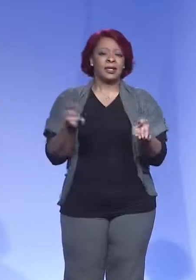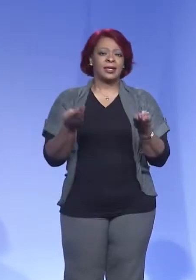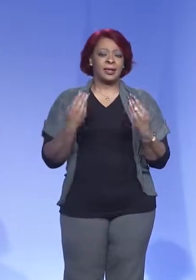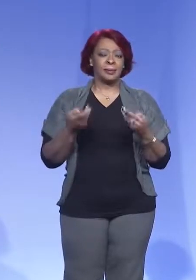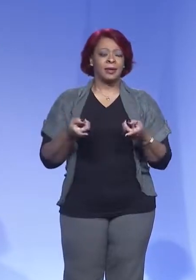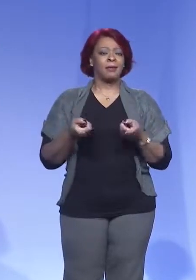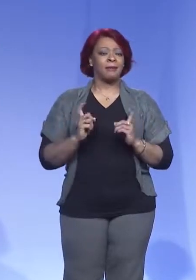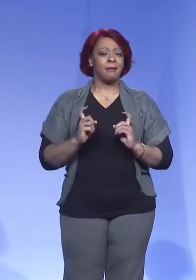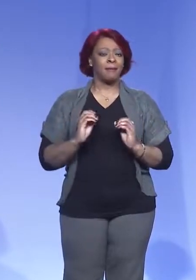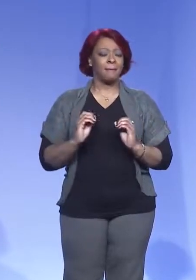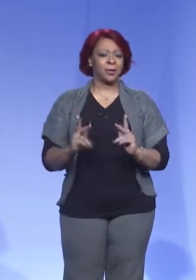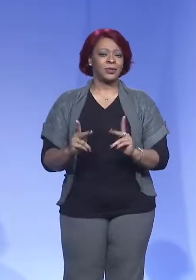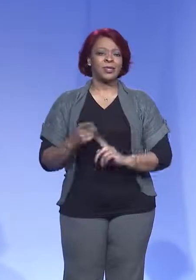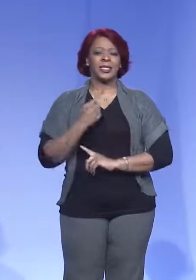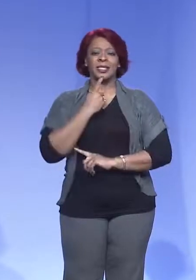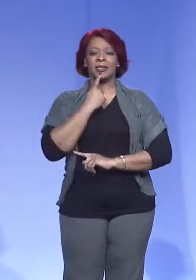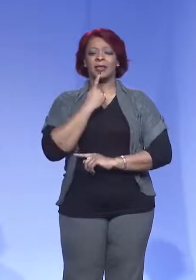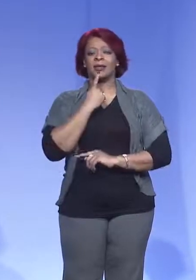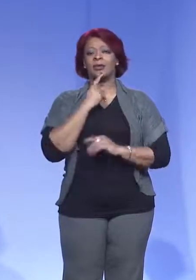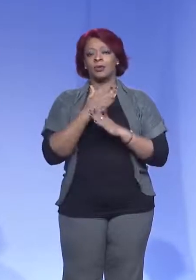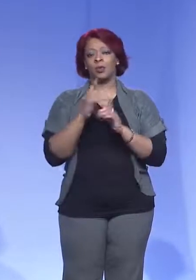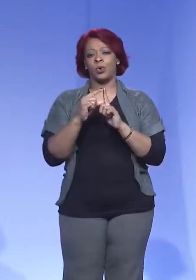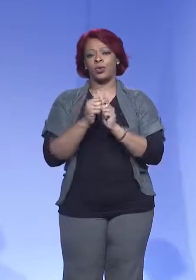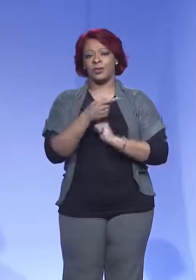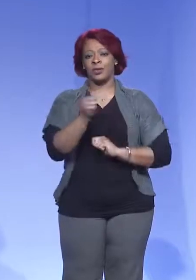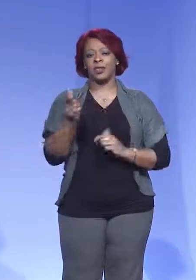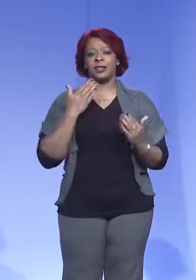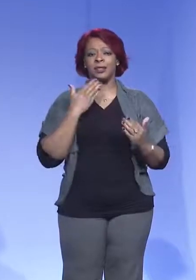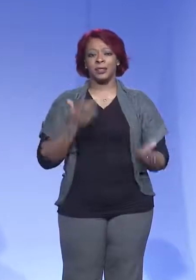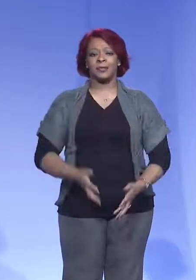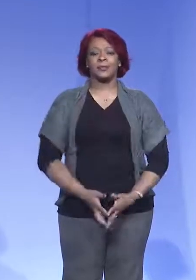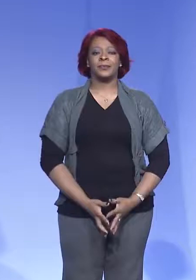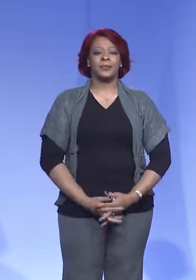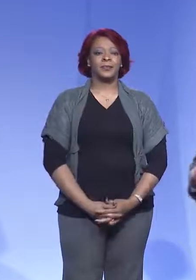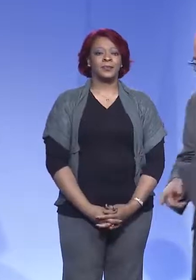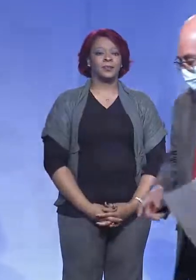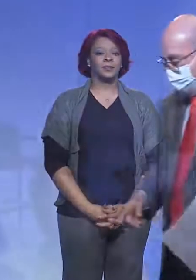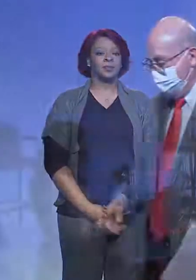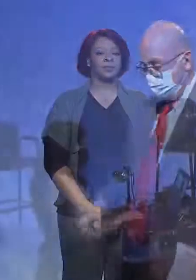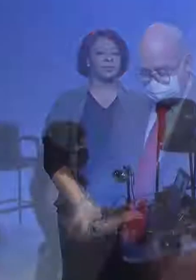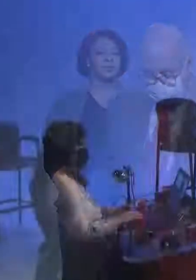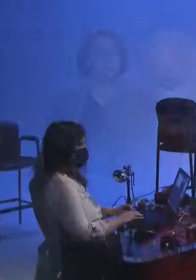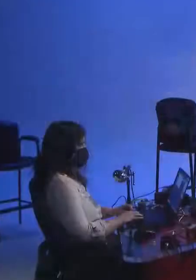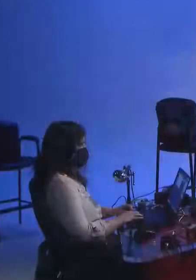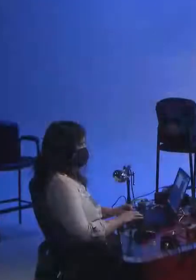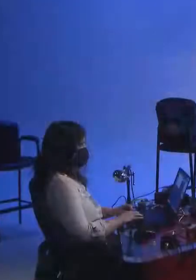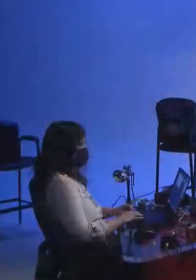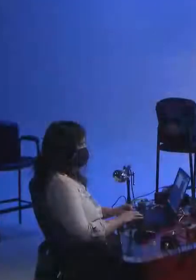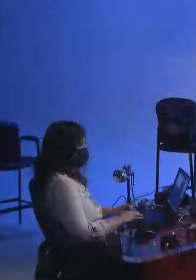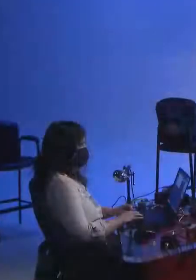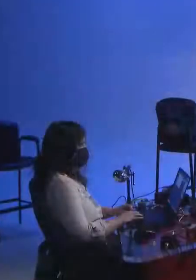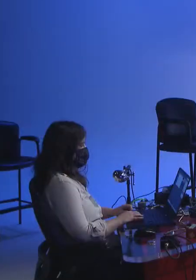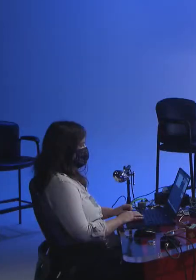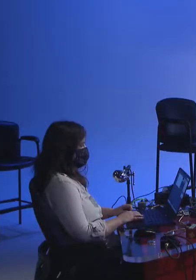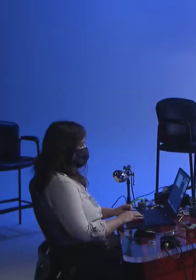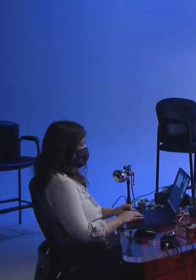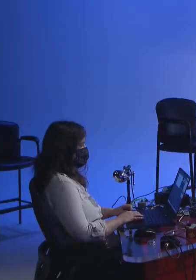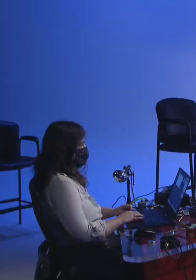the opportunity to say some words with you. Gracias. You want to speak Spanish? En Spanish. Yeah.